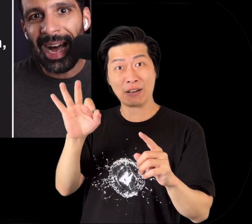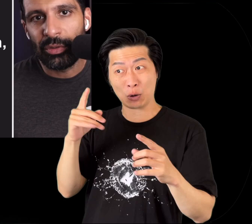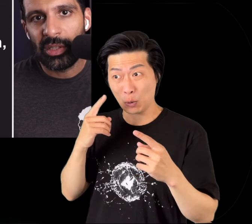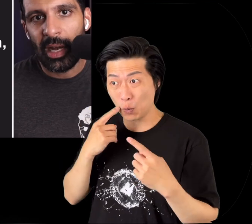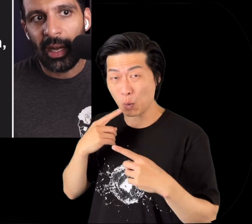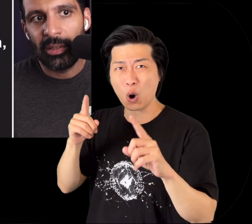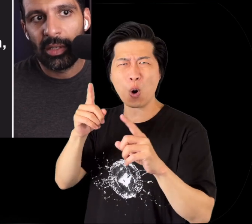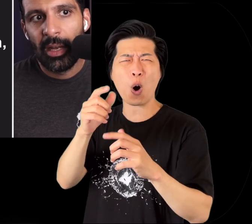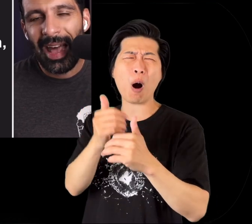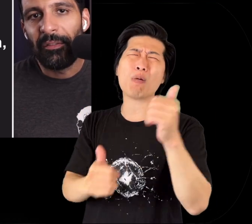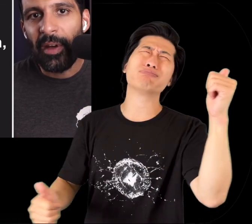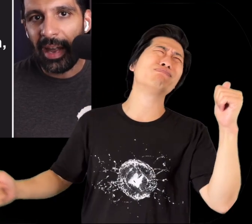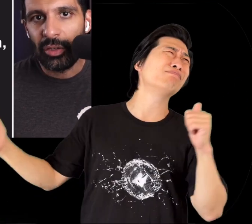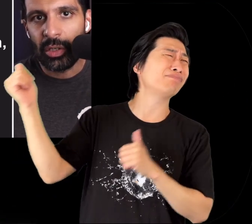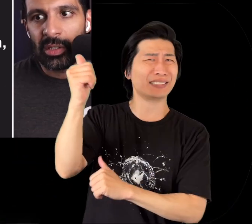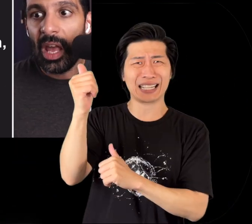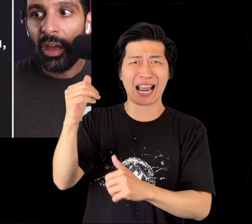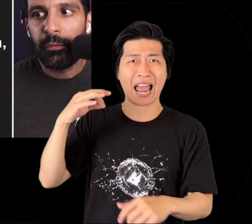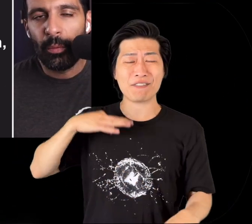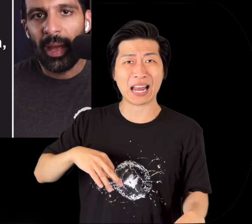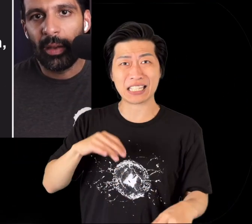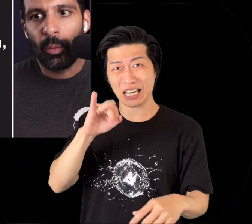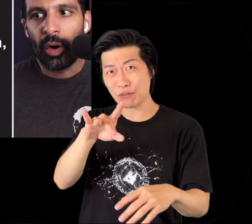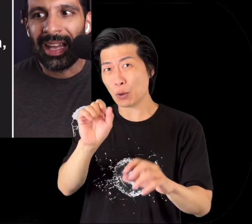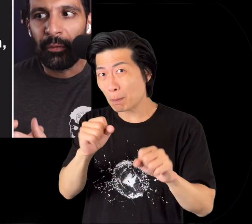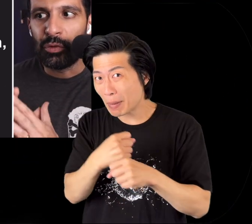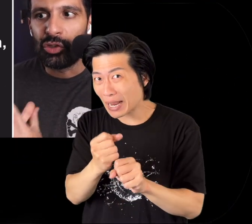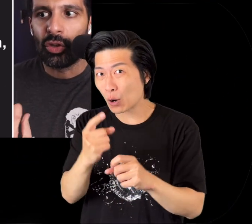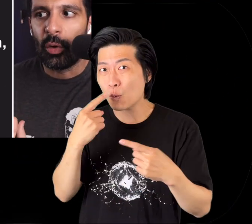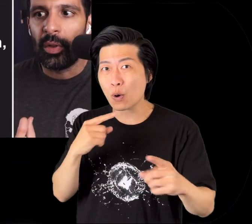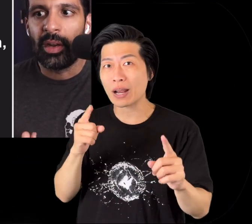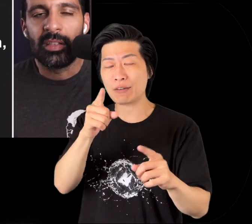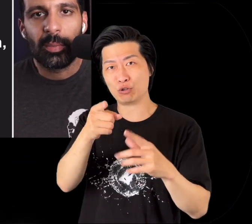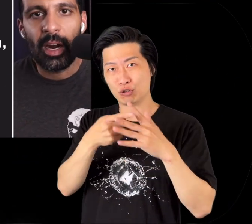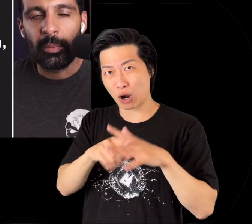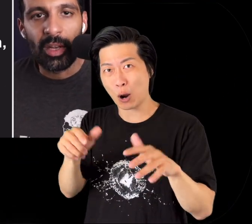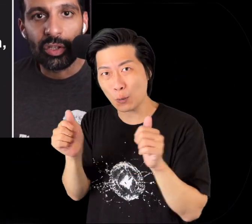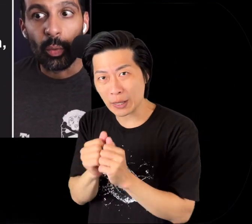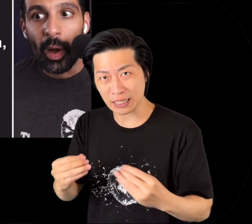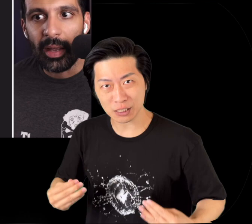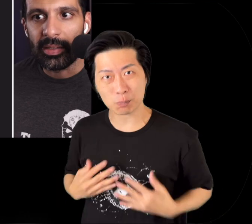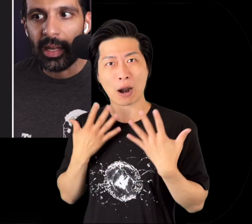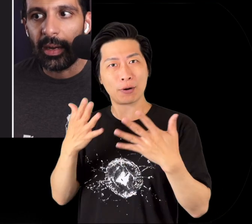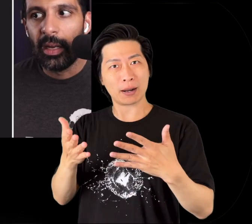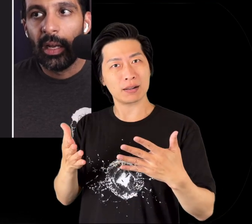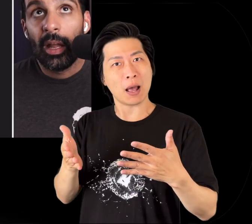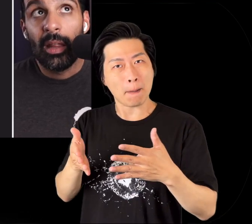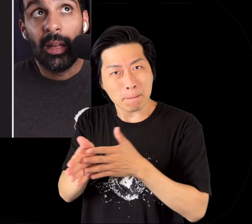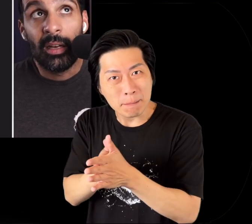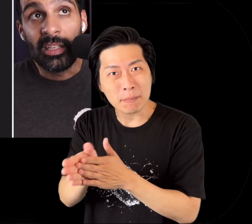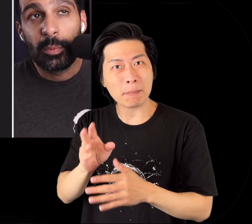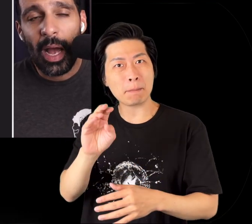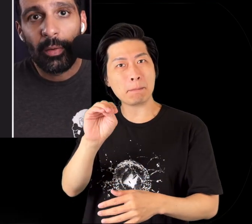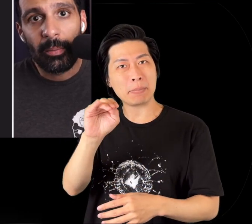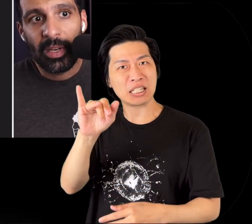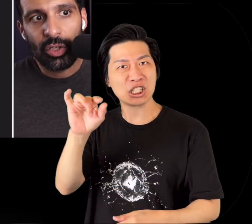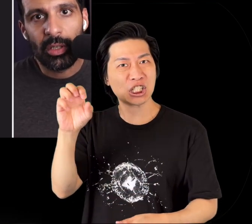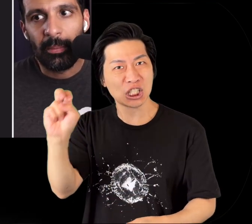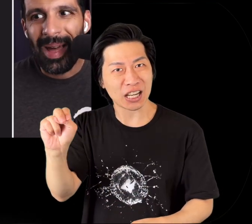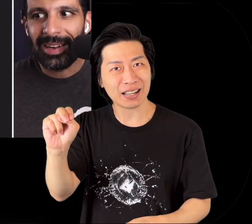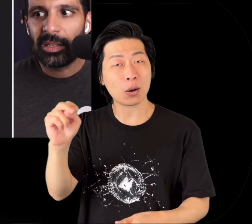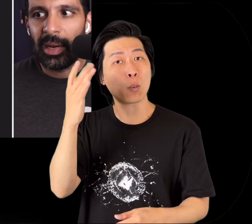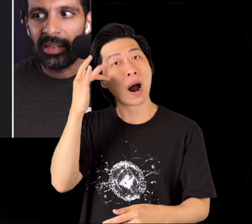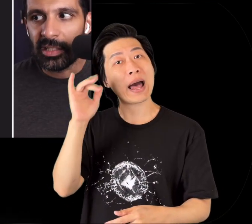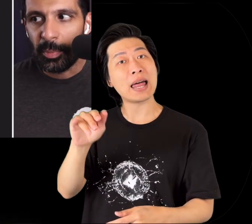huge outsized advantages if you make it work, if you start with an inspiring mission. Why is that? The inspiring